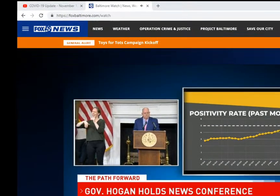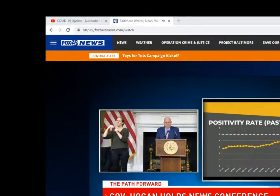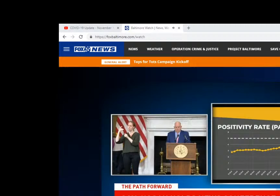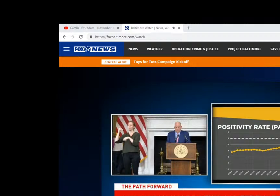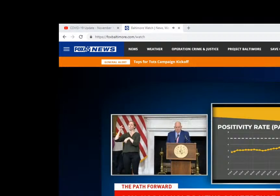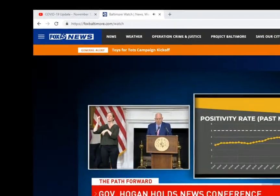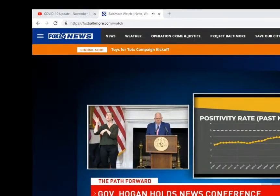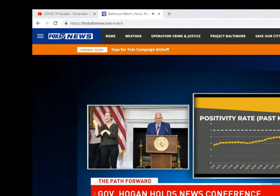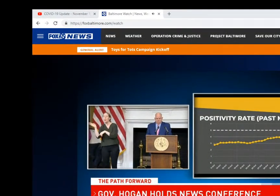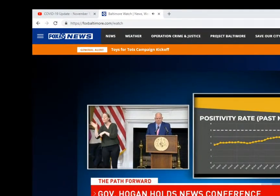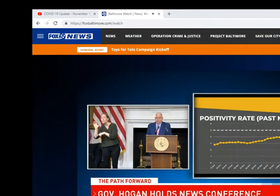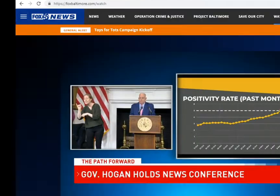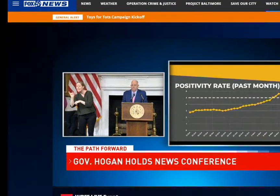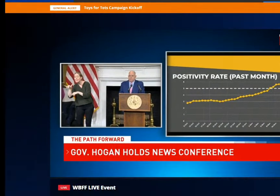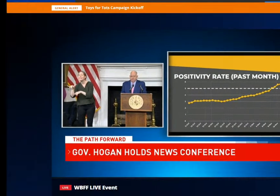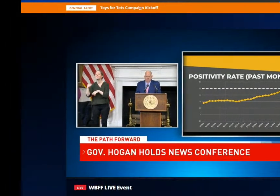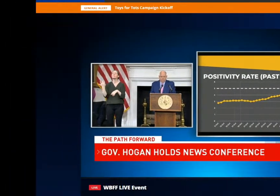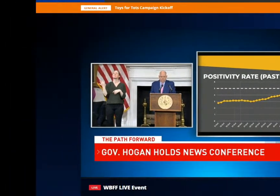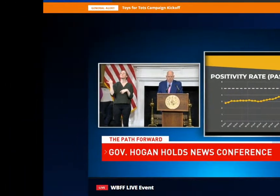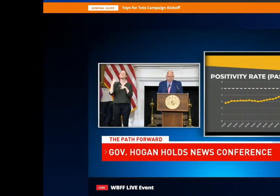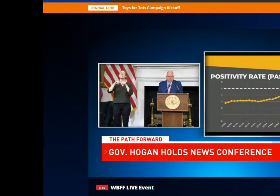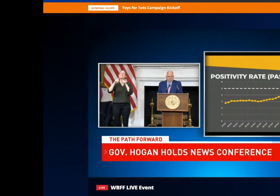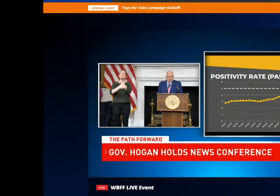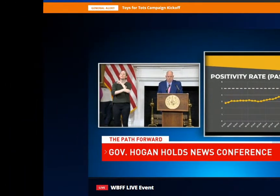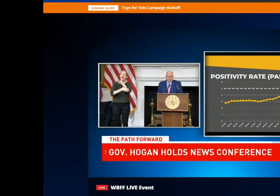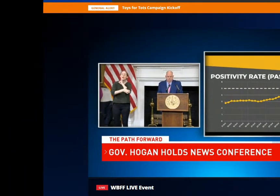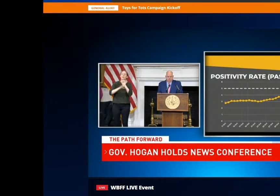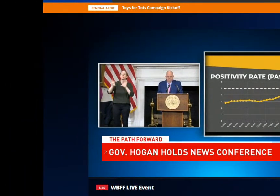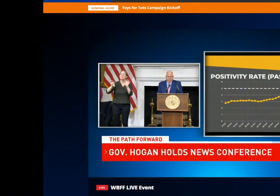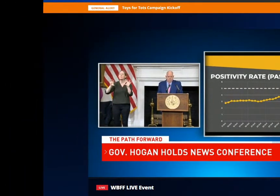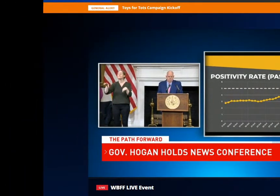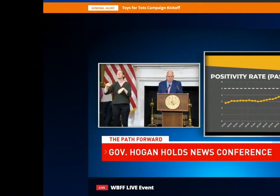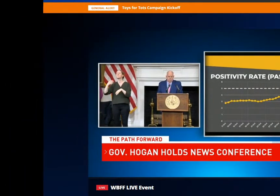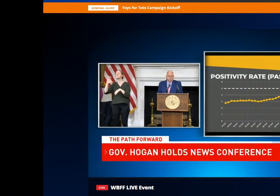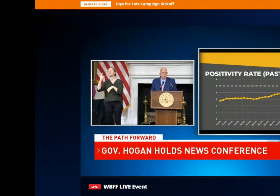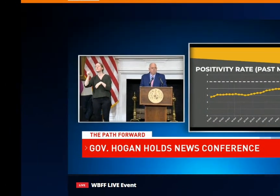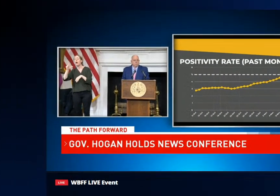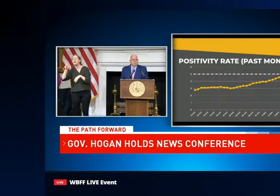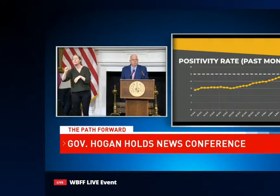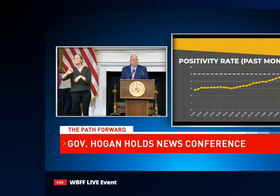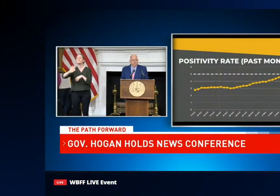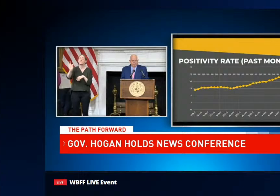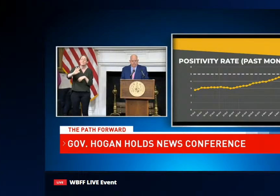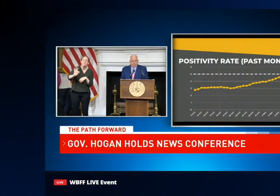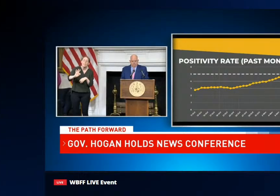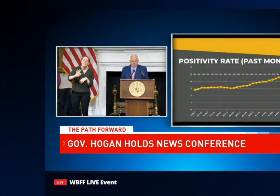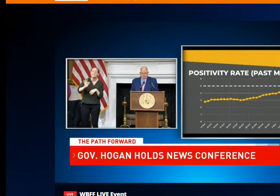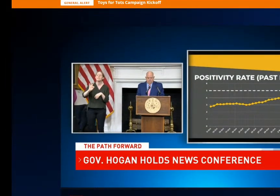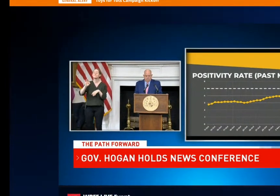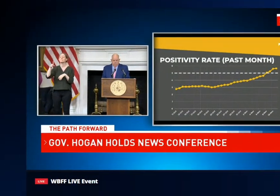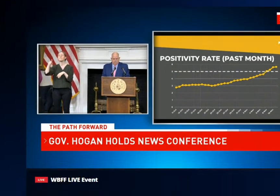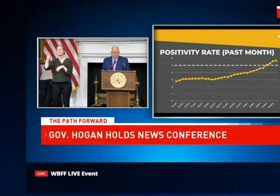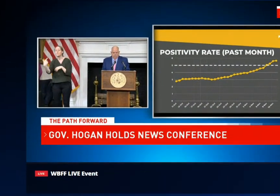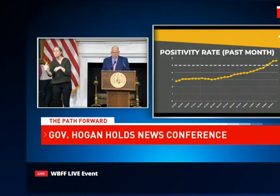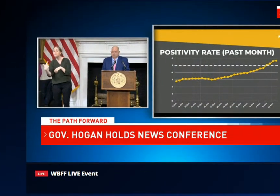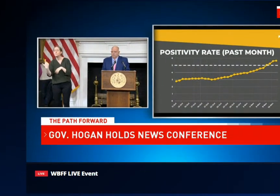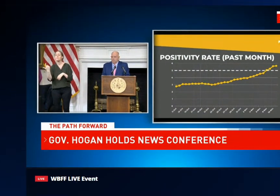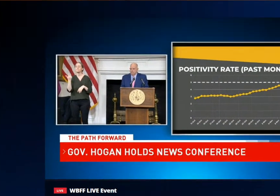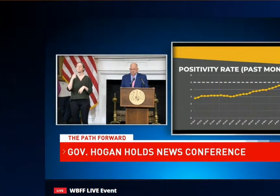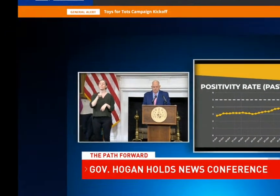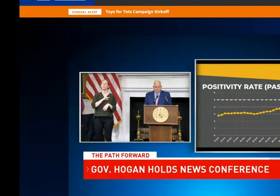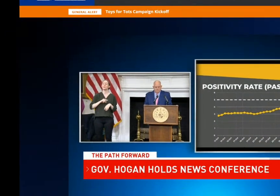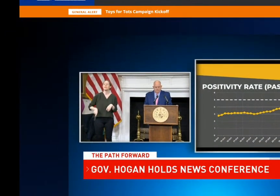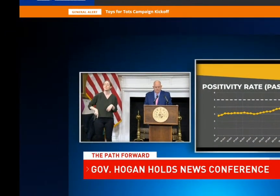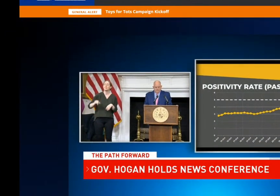County, Charles, Frederick, Garrett, Hartford, Prince George's, Queen Anne's, Somerset, and